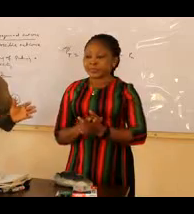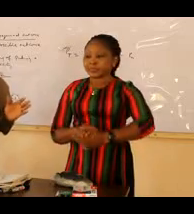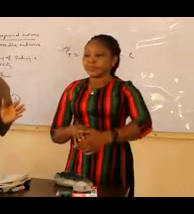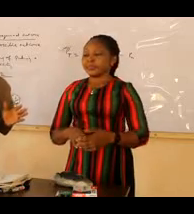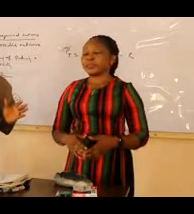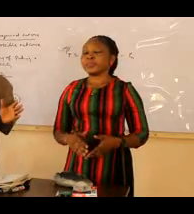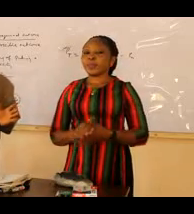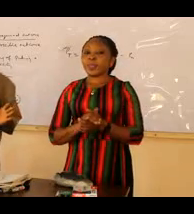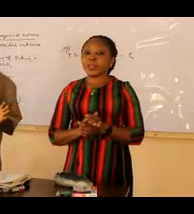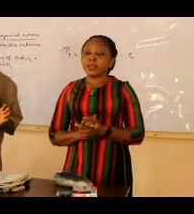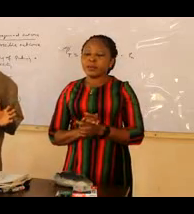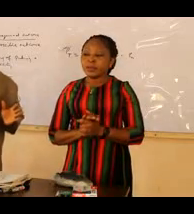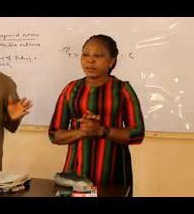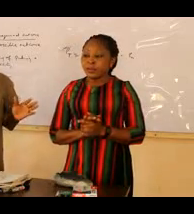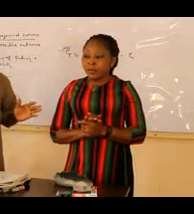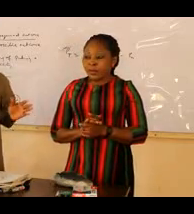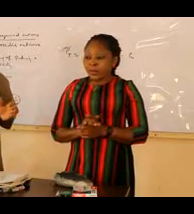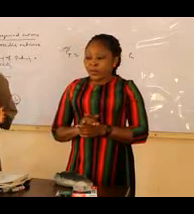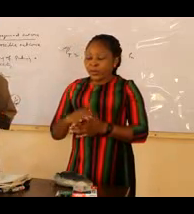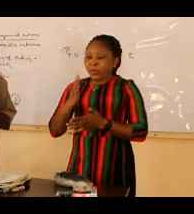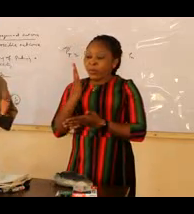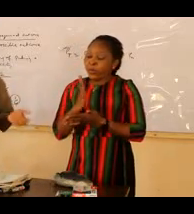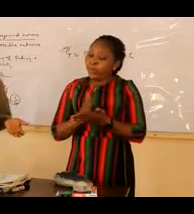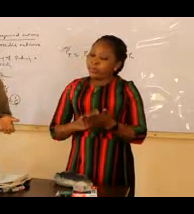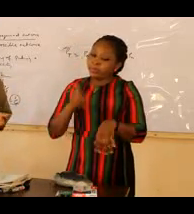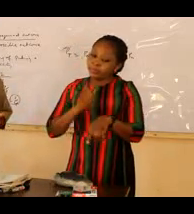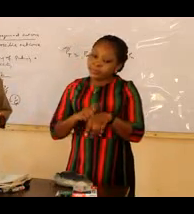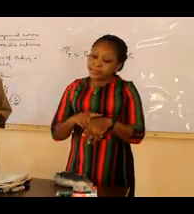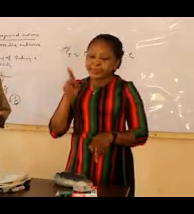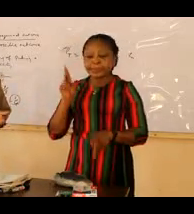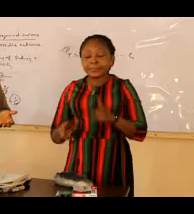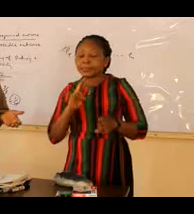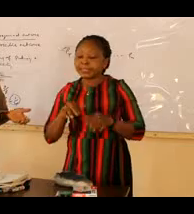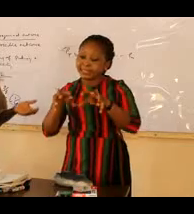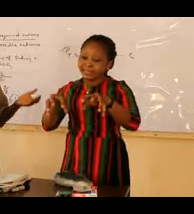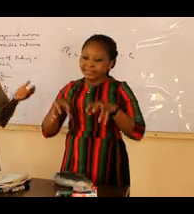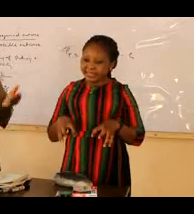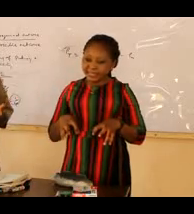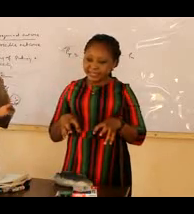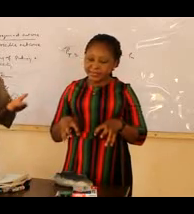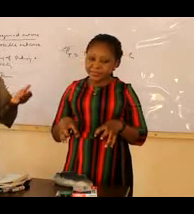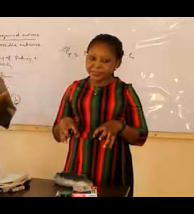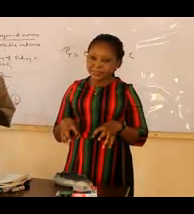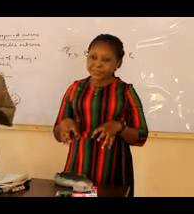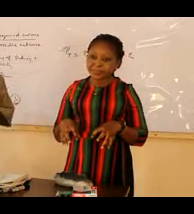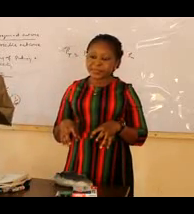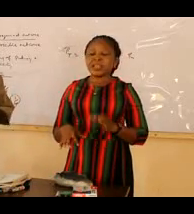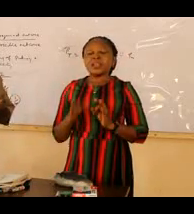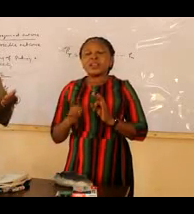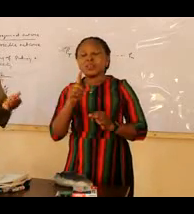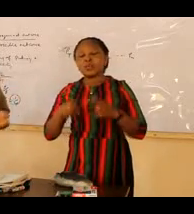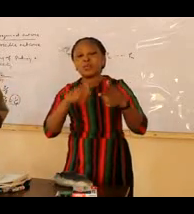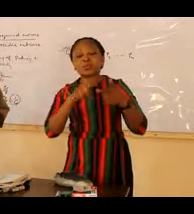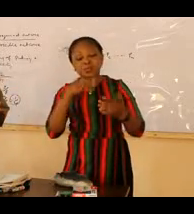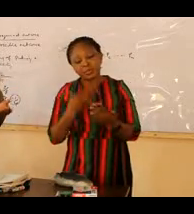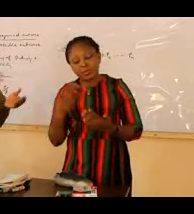play that behavior being greedy. You may tell the owner, give me soup. Which soup you have? I have